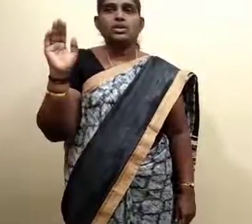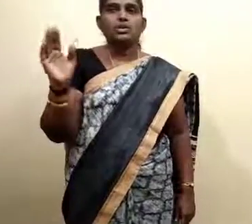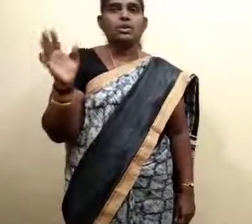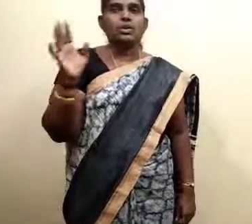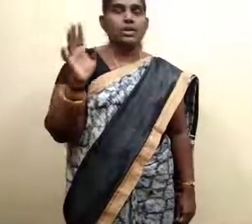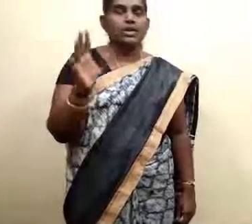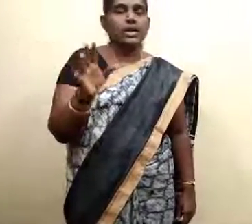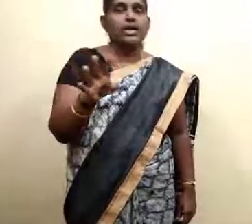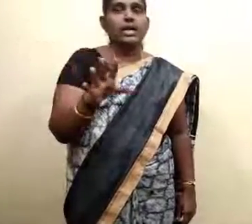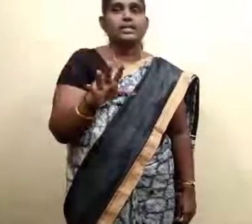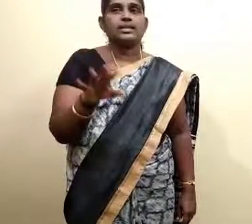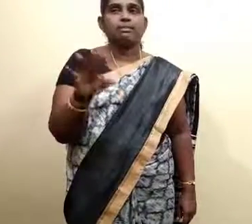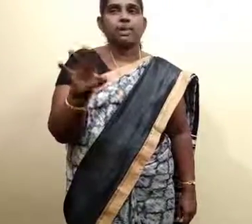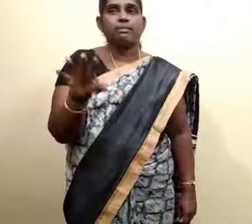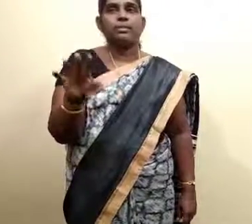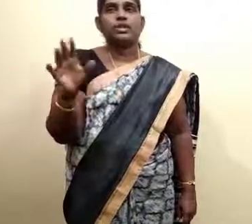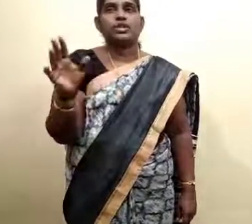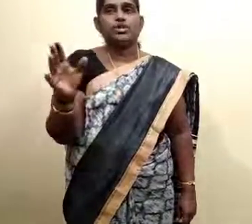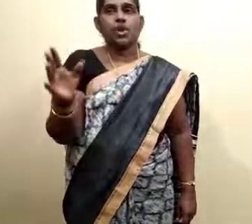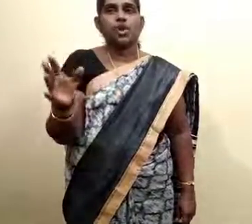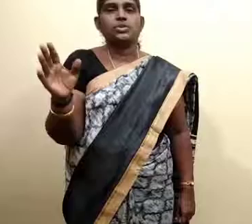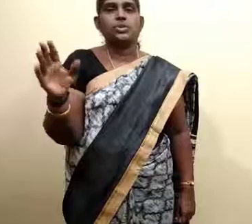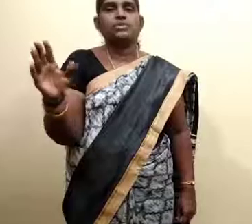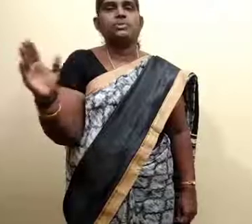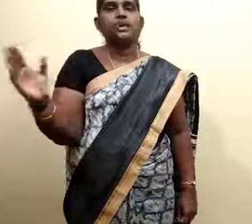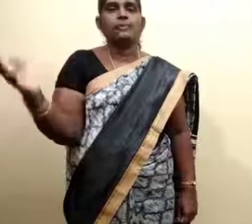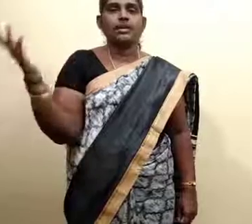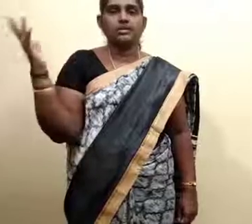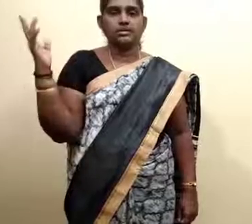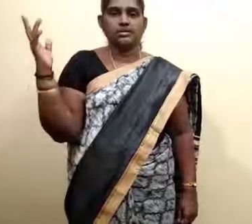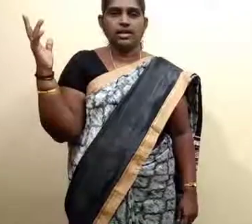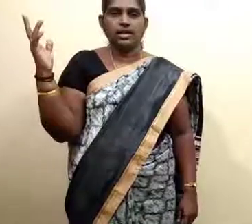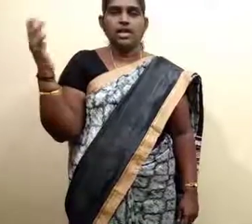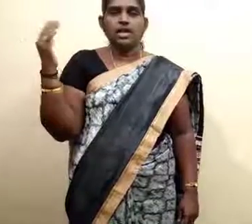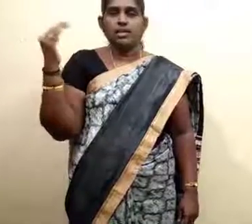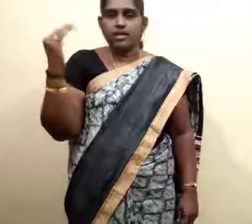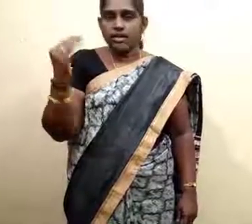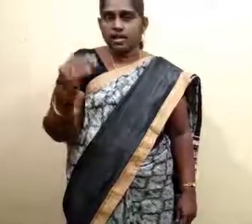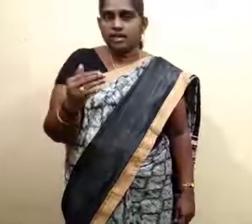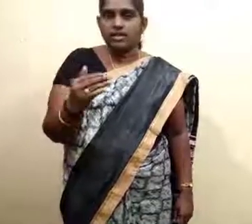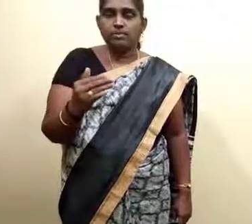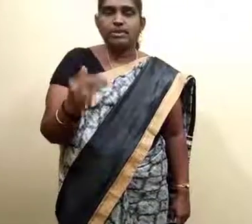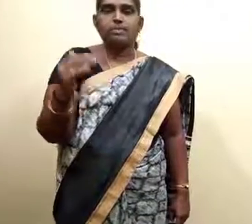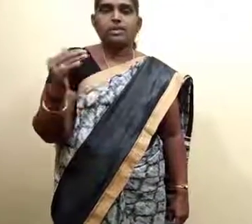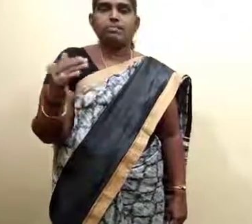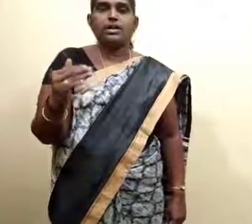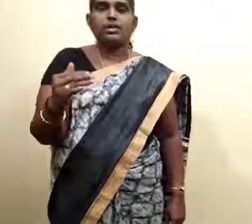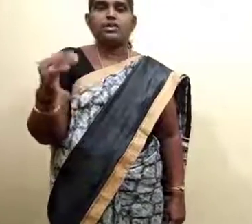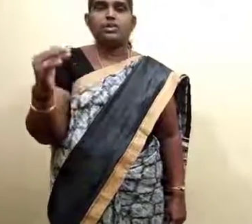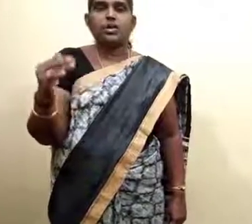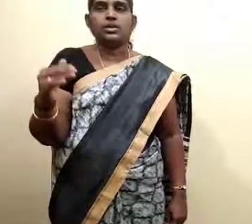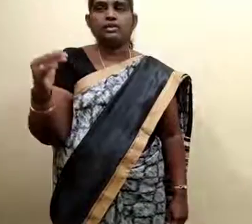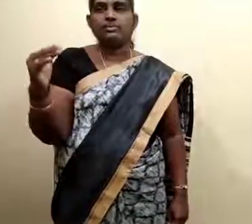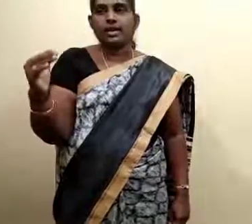So the working class prepared charter of demand. Okay, the working class people prepared charter of